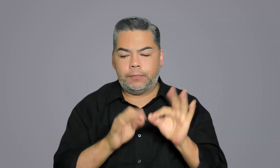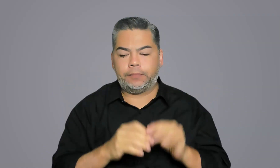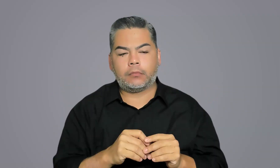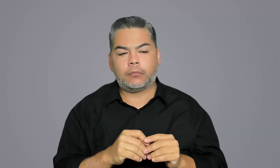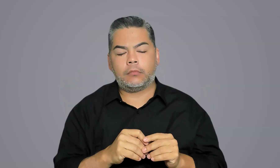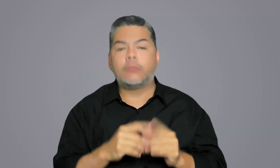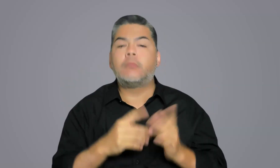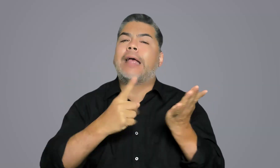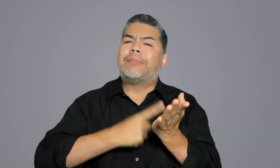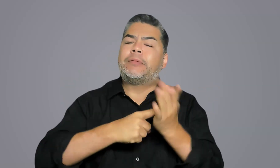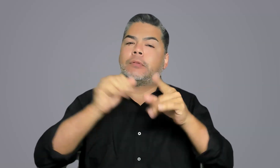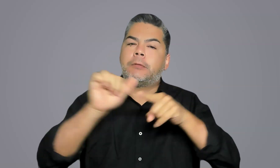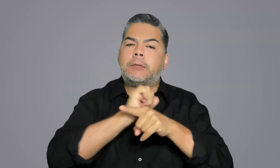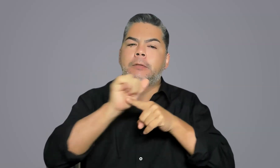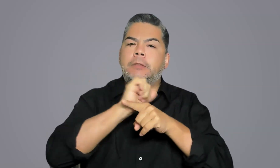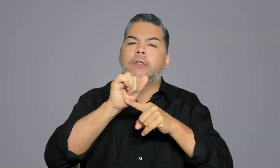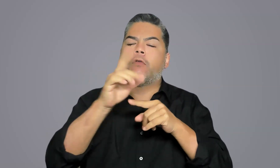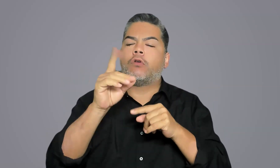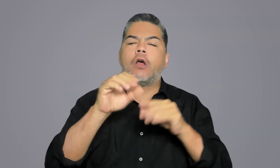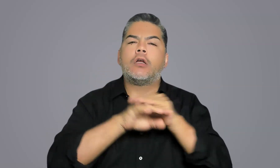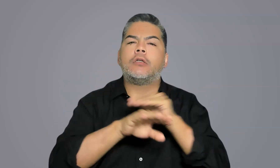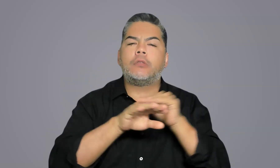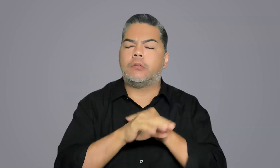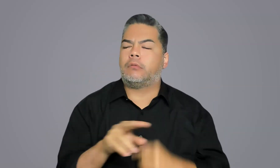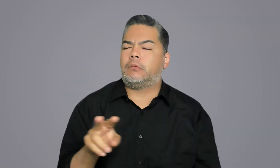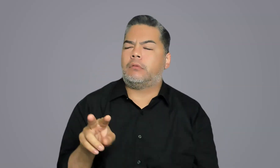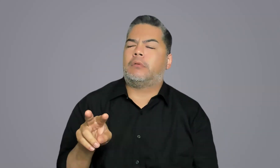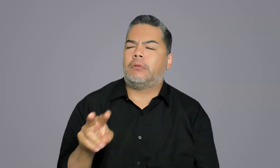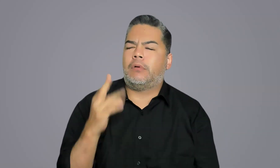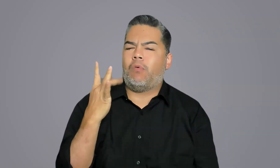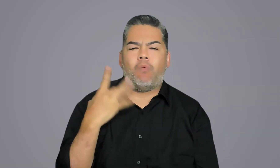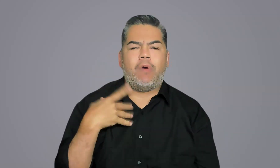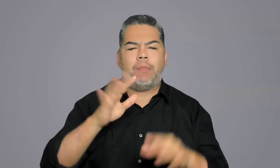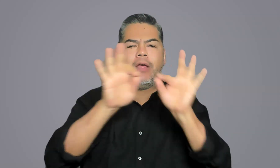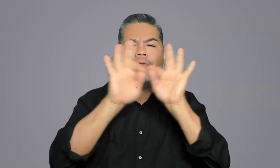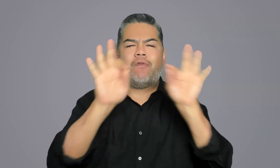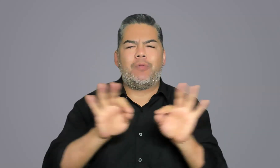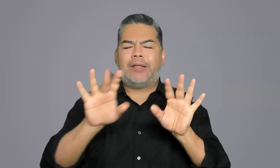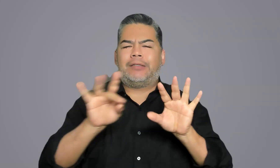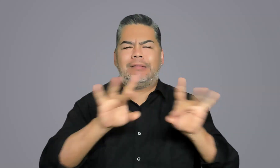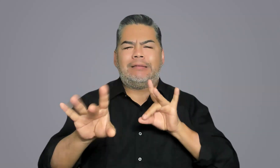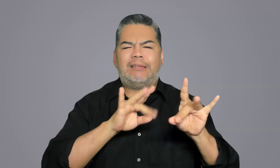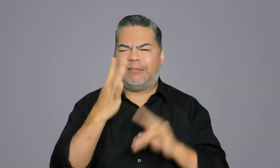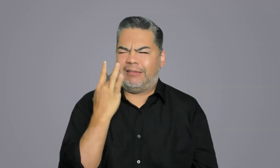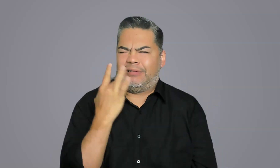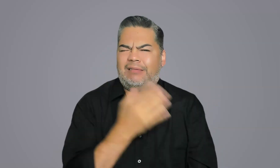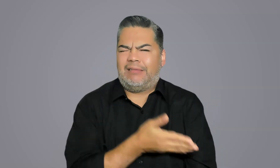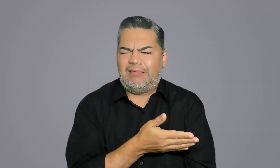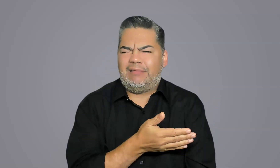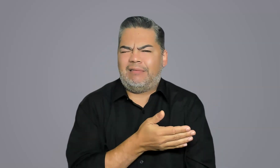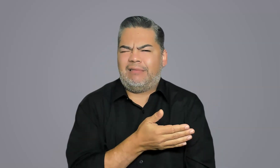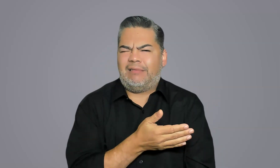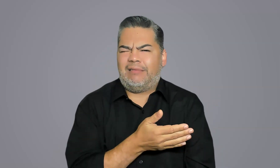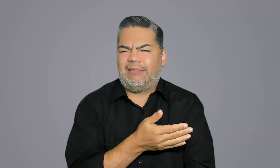training on document accessibility, why I put in about format choice at the start. For me, format actually has a really